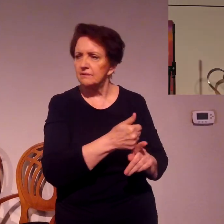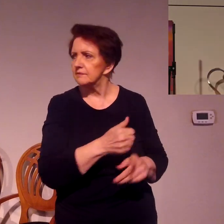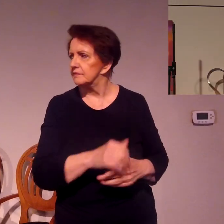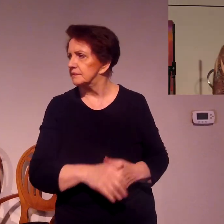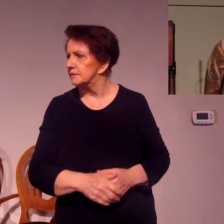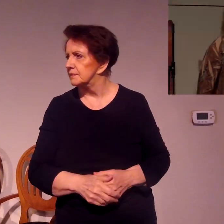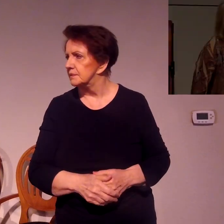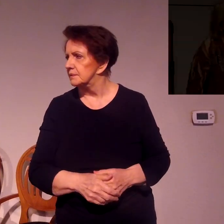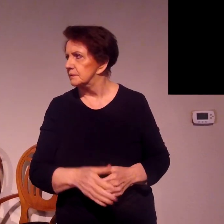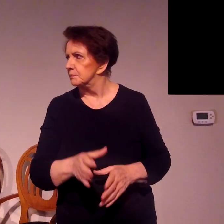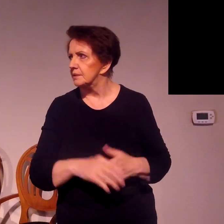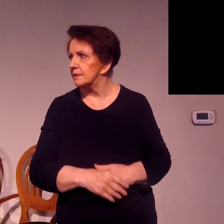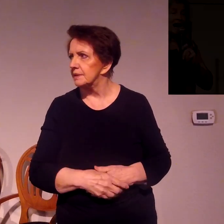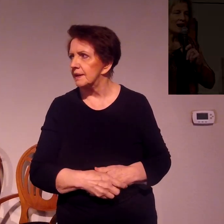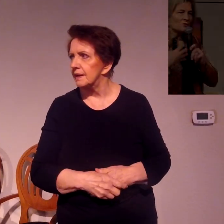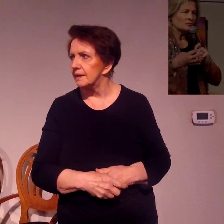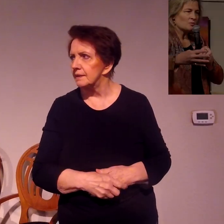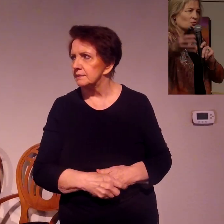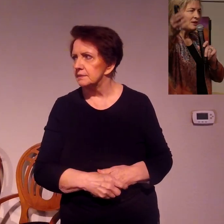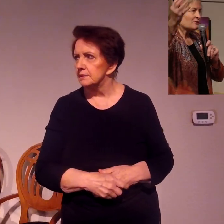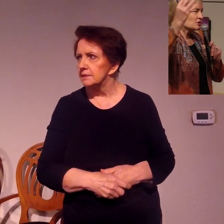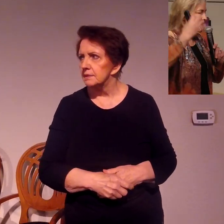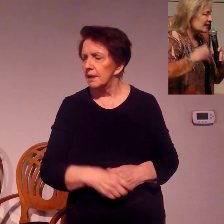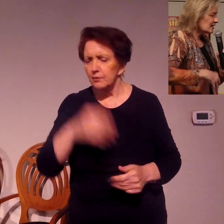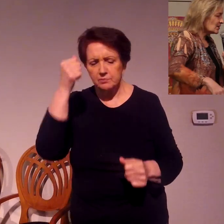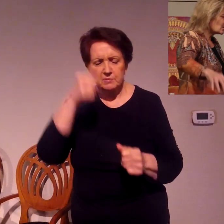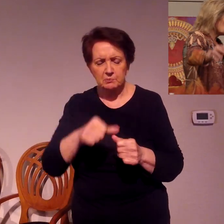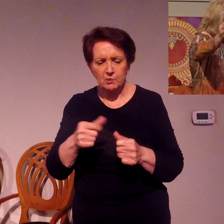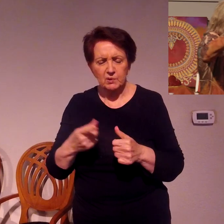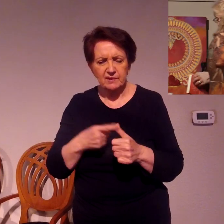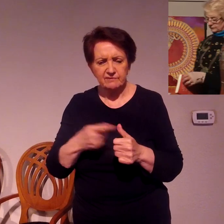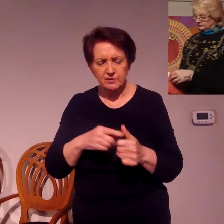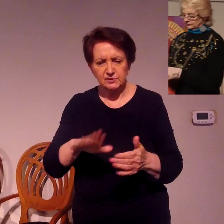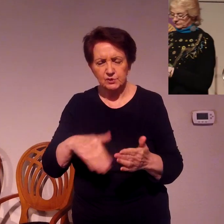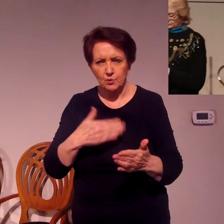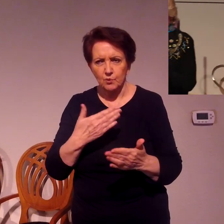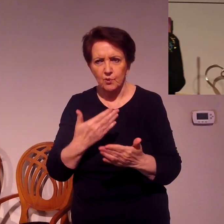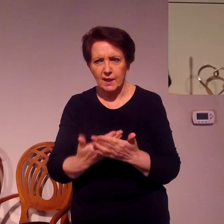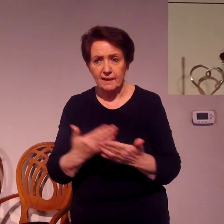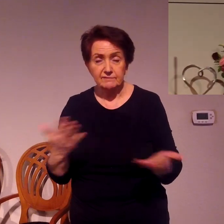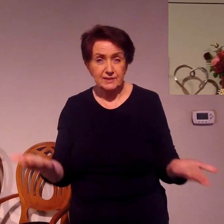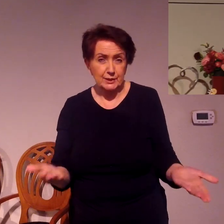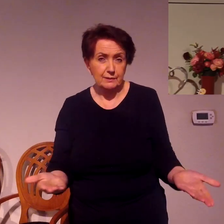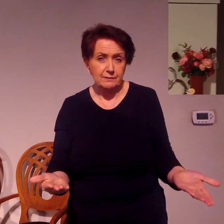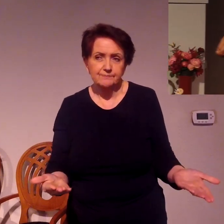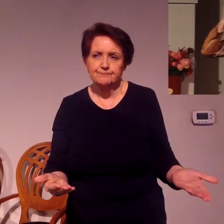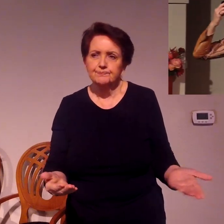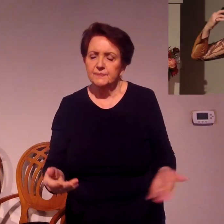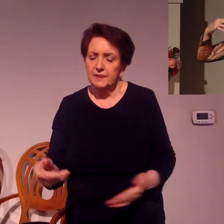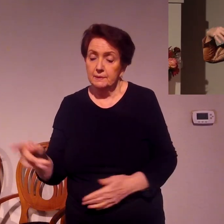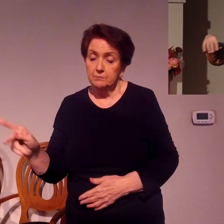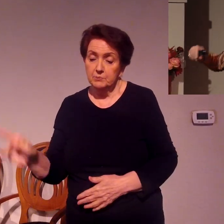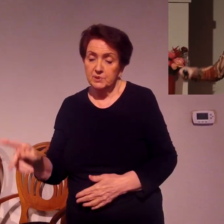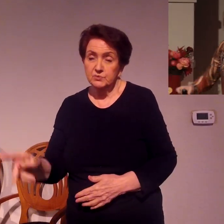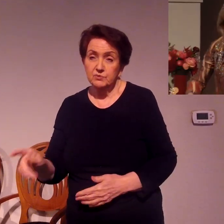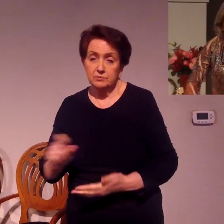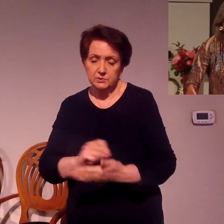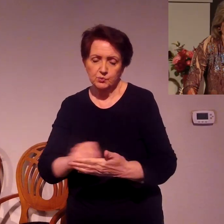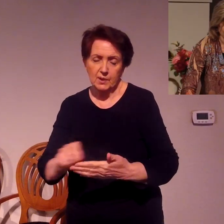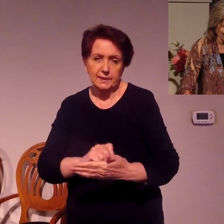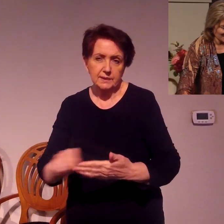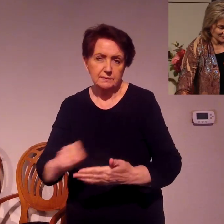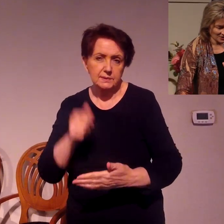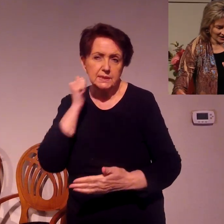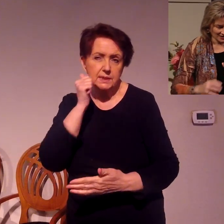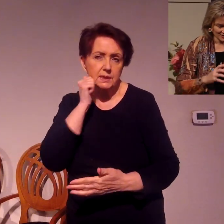book. Okay, she's going to get the book. Yeah, I remember when I first got here and Petra was writing these daily words, and